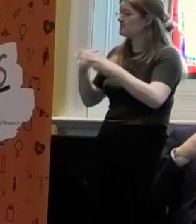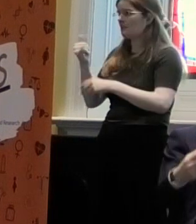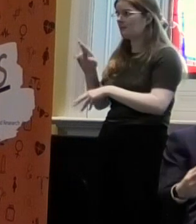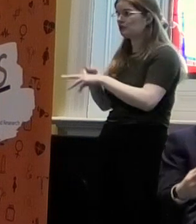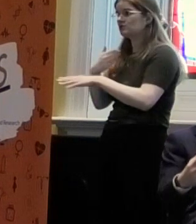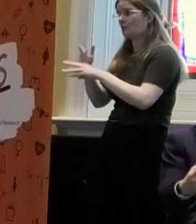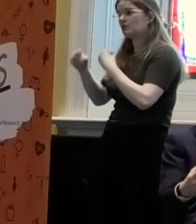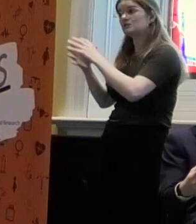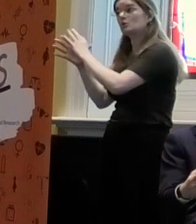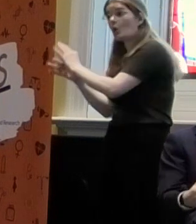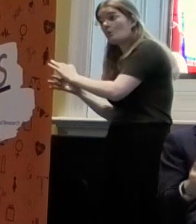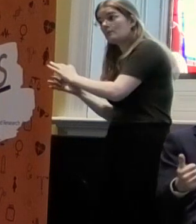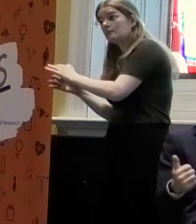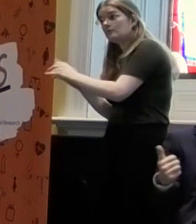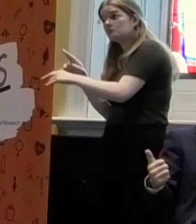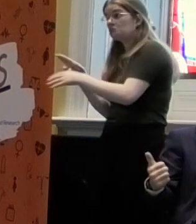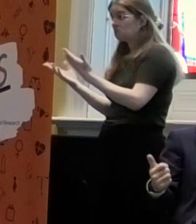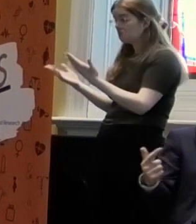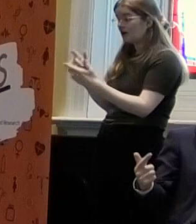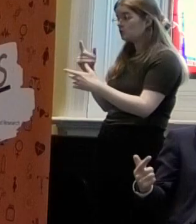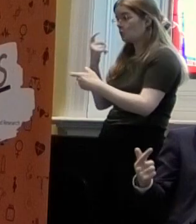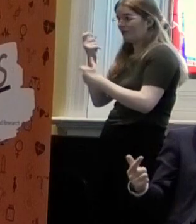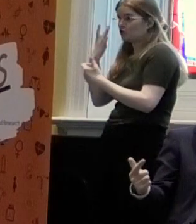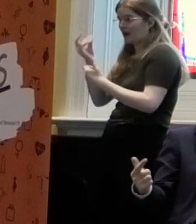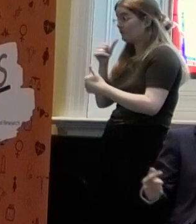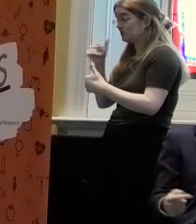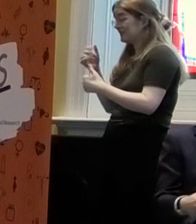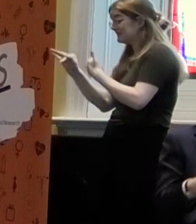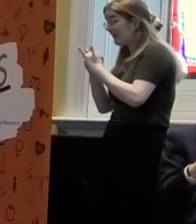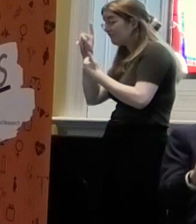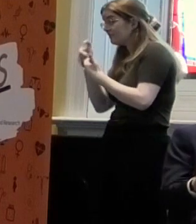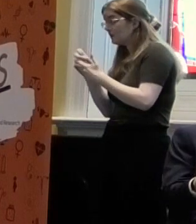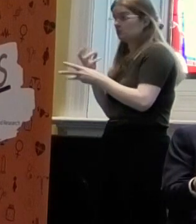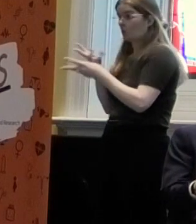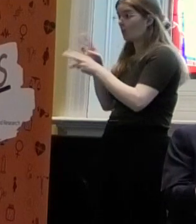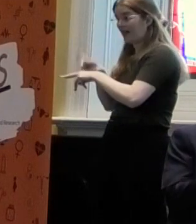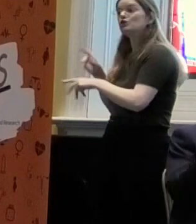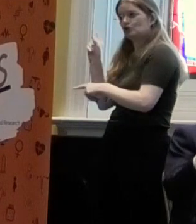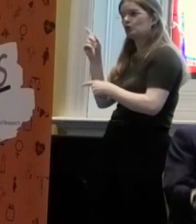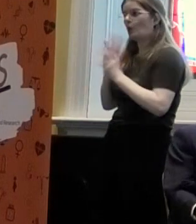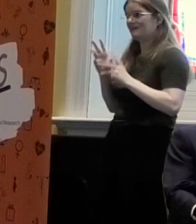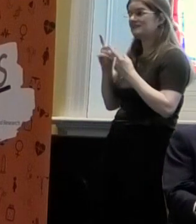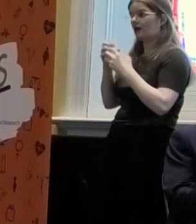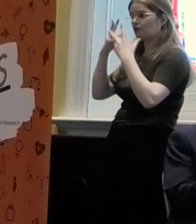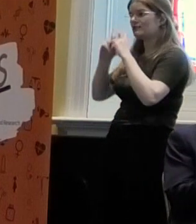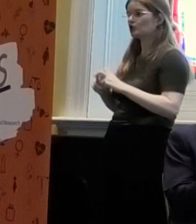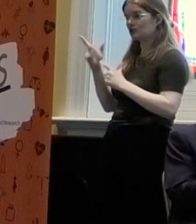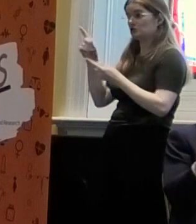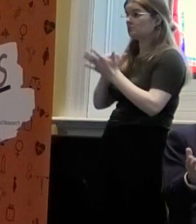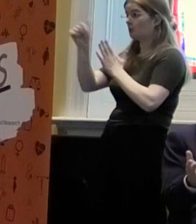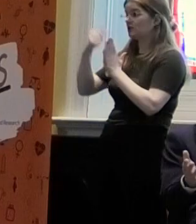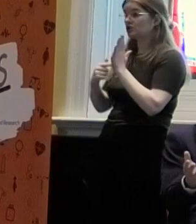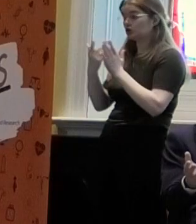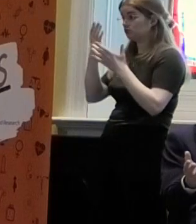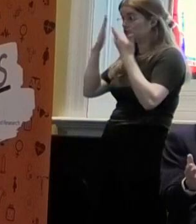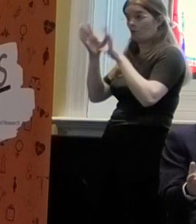the patient at home for as long as possible? A, is it safe? B, is it effective? And she did a huge study on that she published in the Lancet that showed